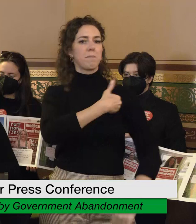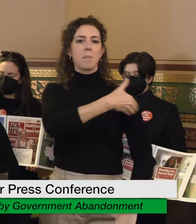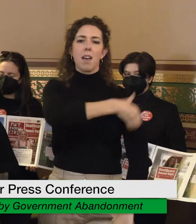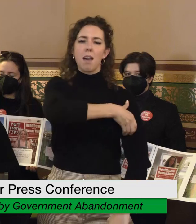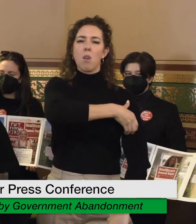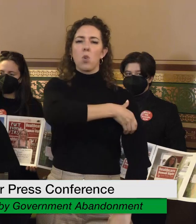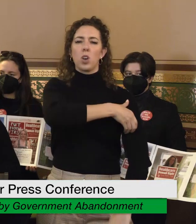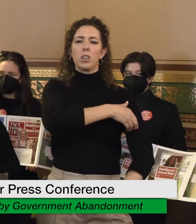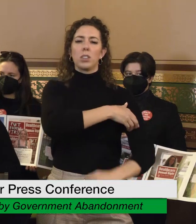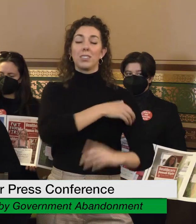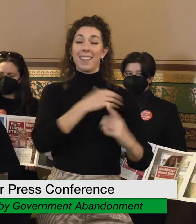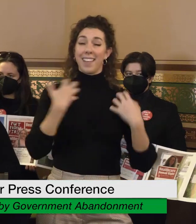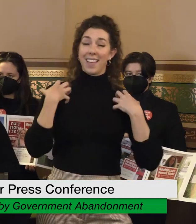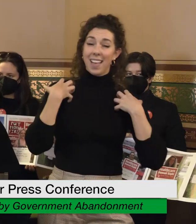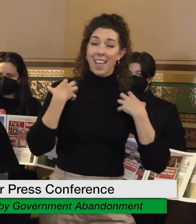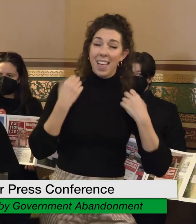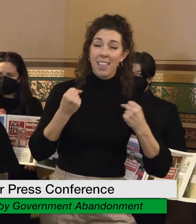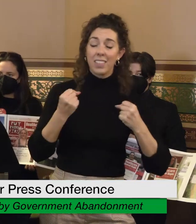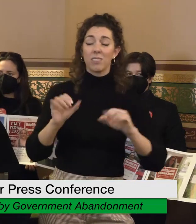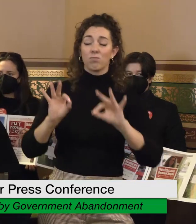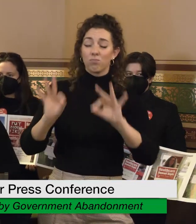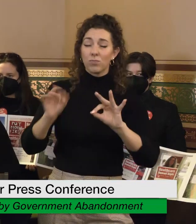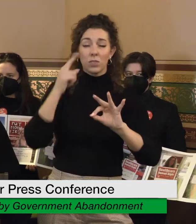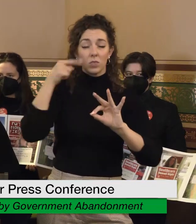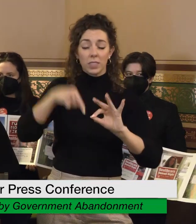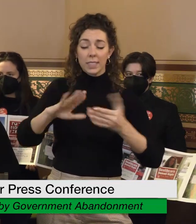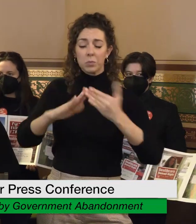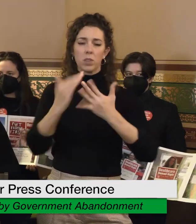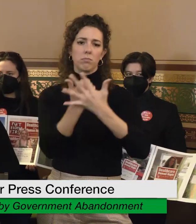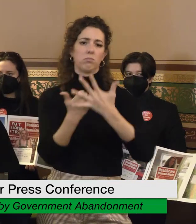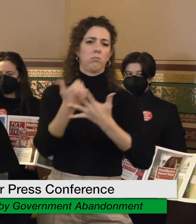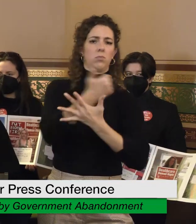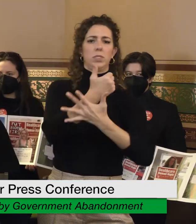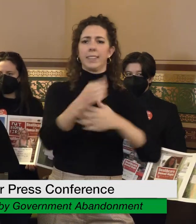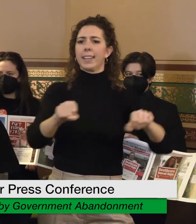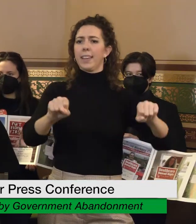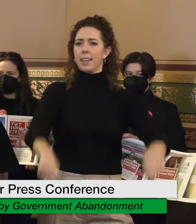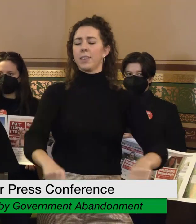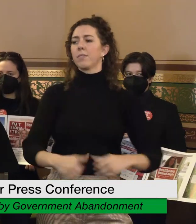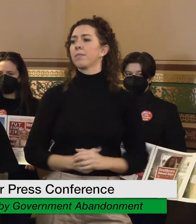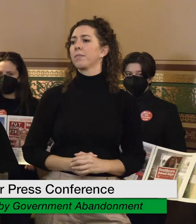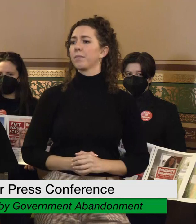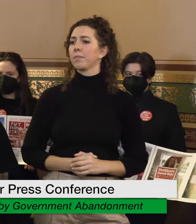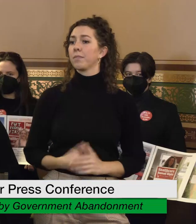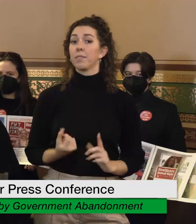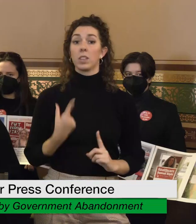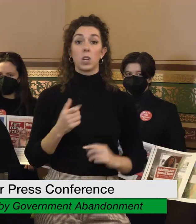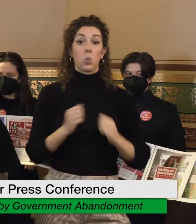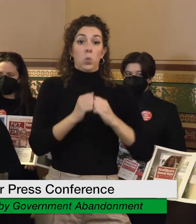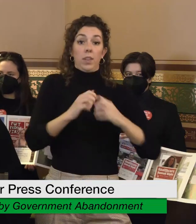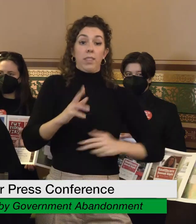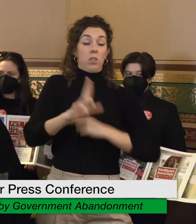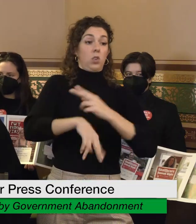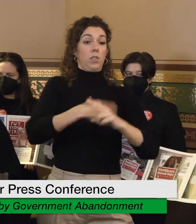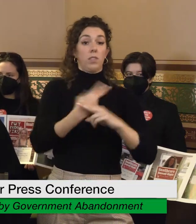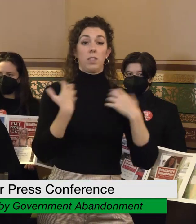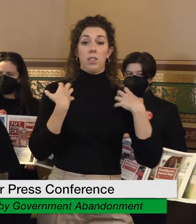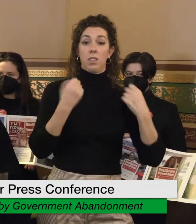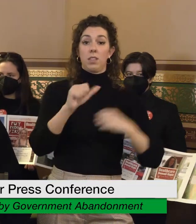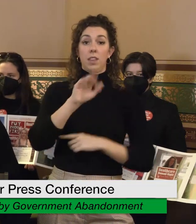the health and well-being of our communities. Without universal health care, my body will continue to bear the